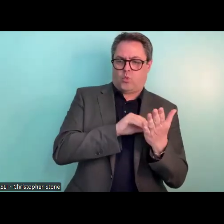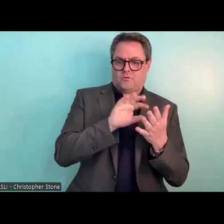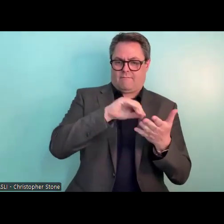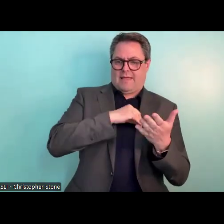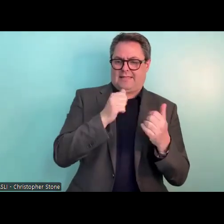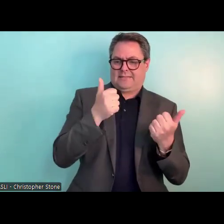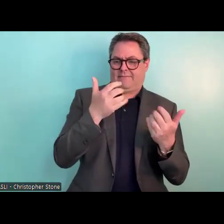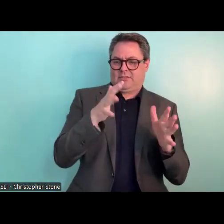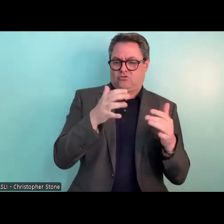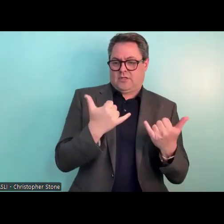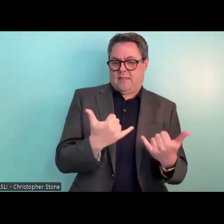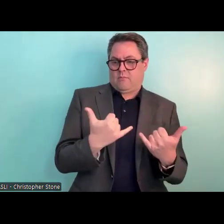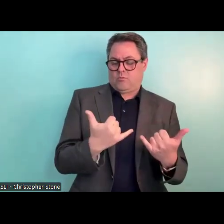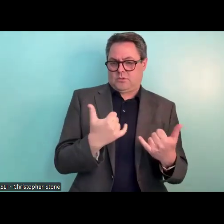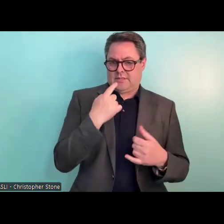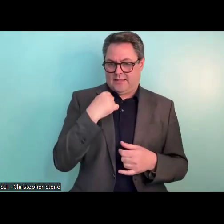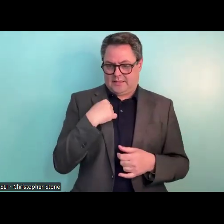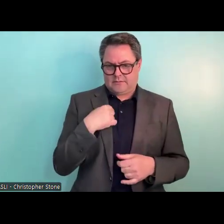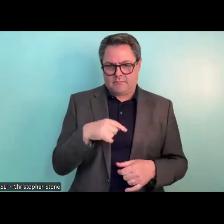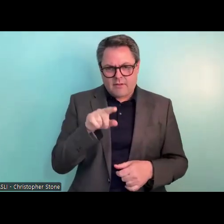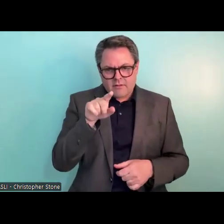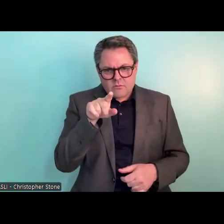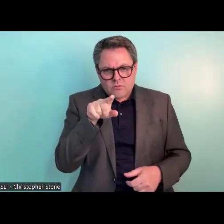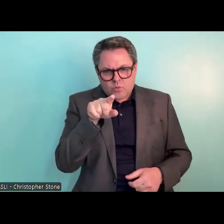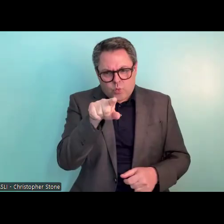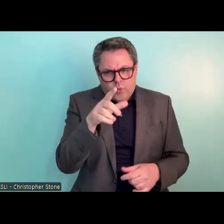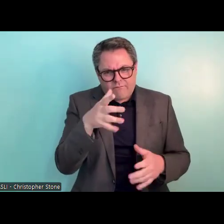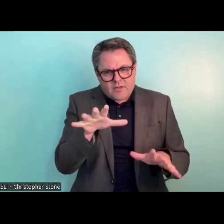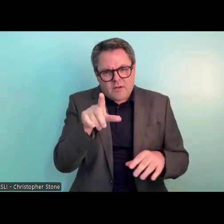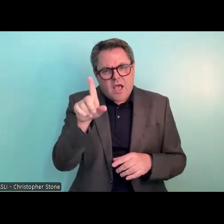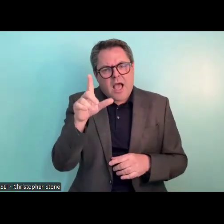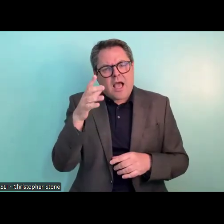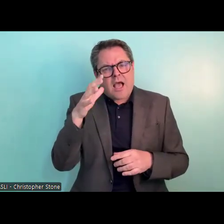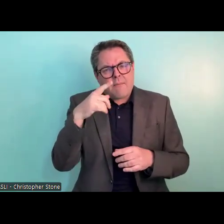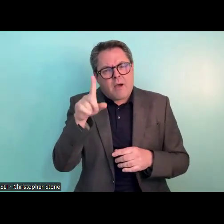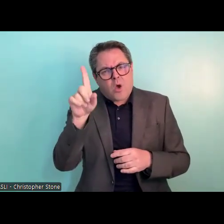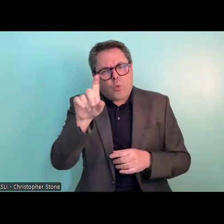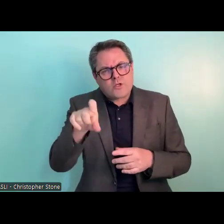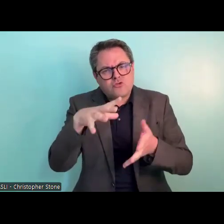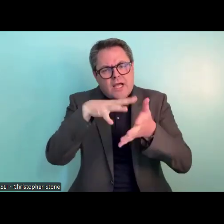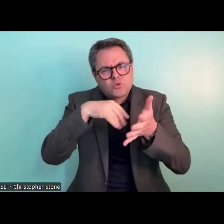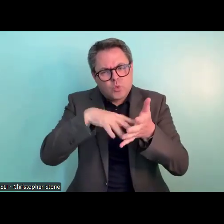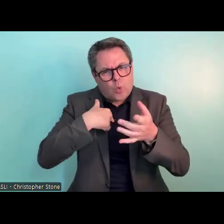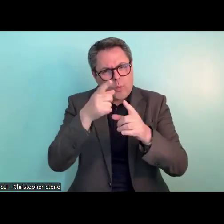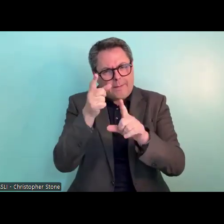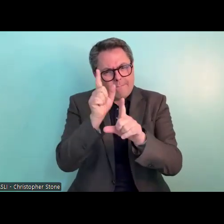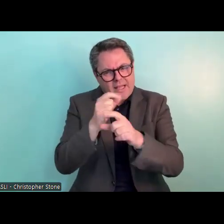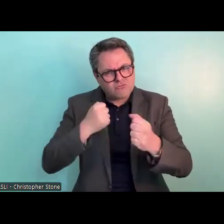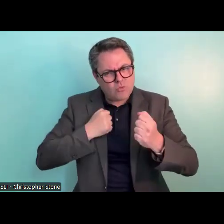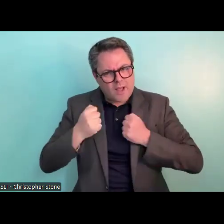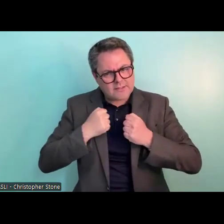that people have said they haven't a record of that payment or there's an issue with that payment, but